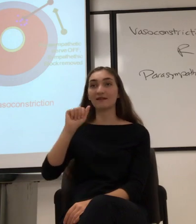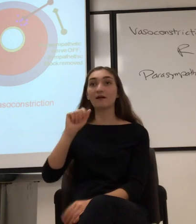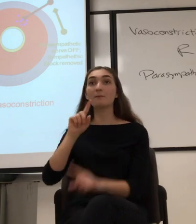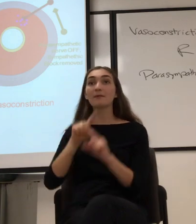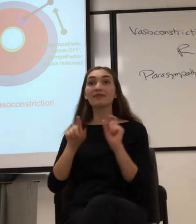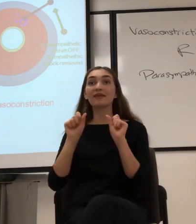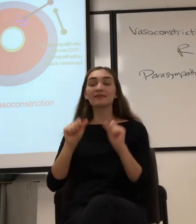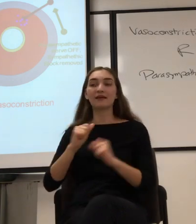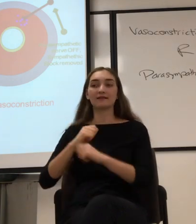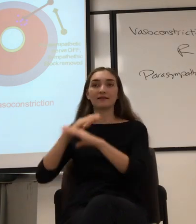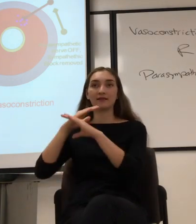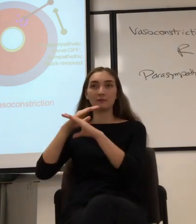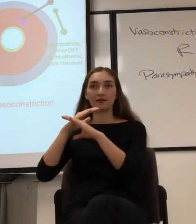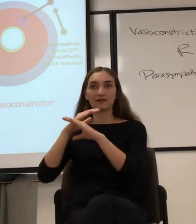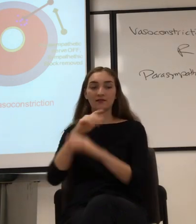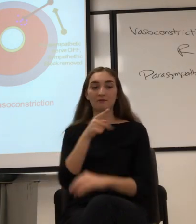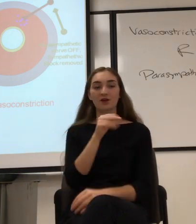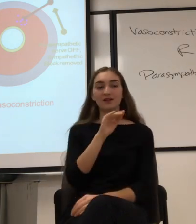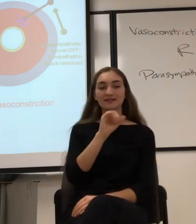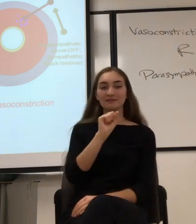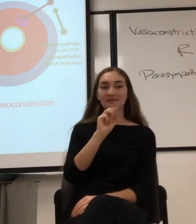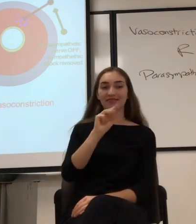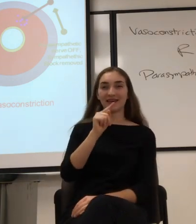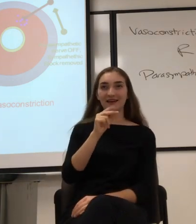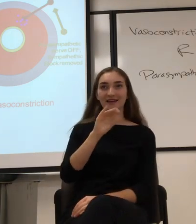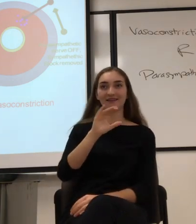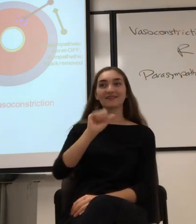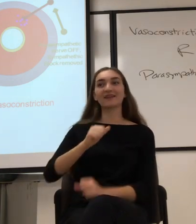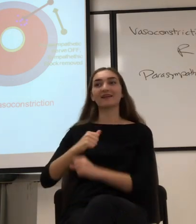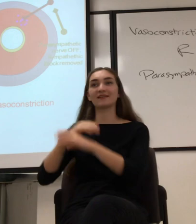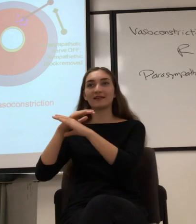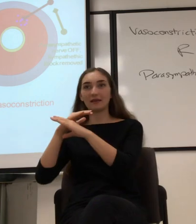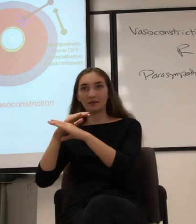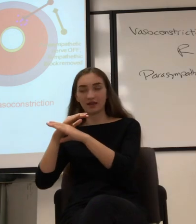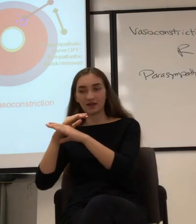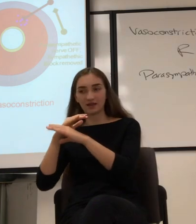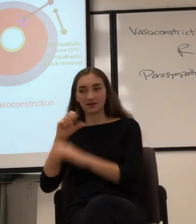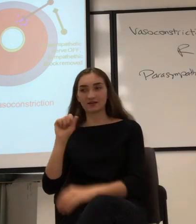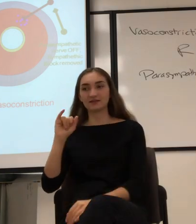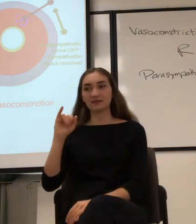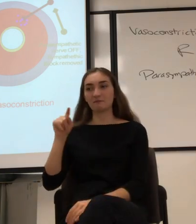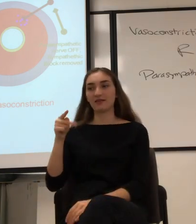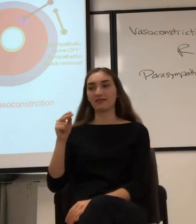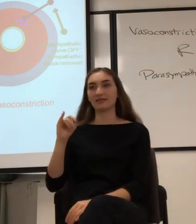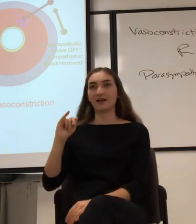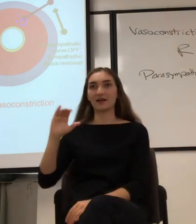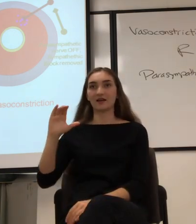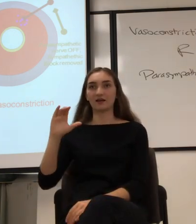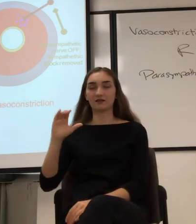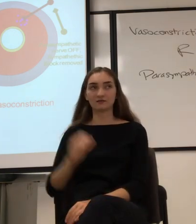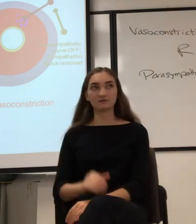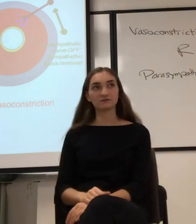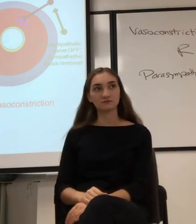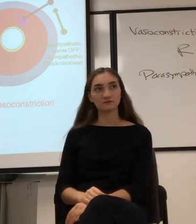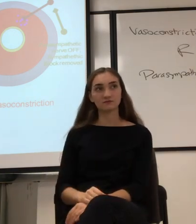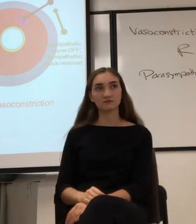The parasympathetics can inhibit the sympathetic efferents. All right.